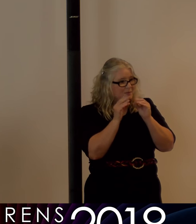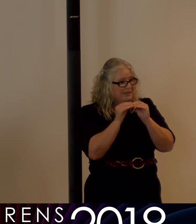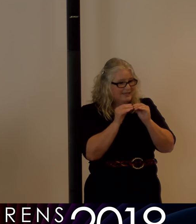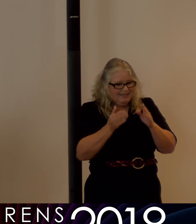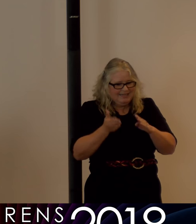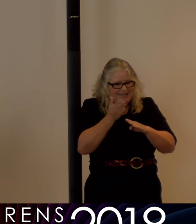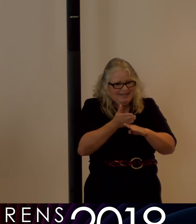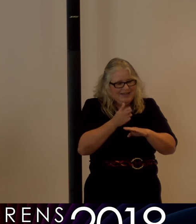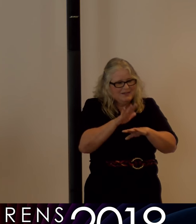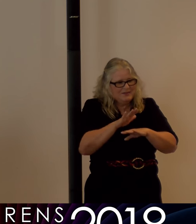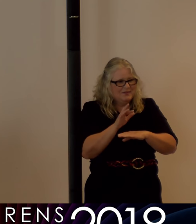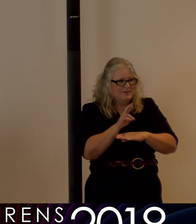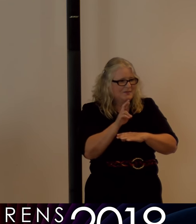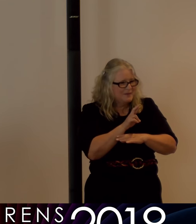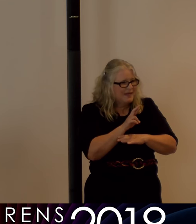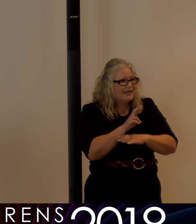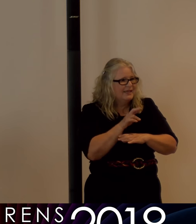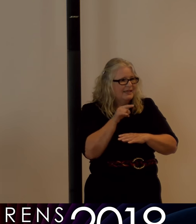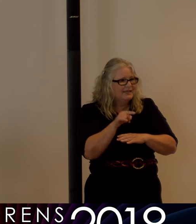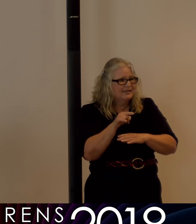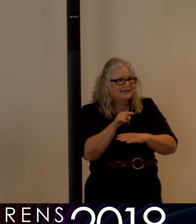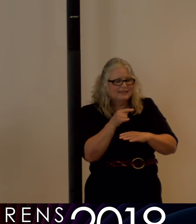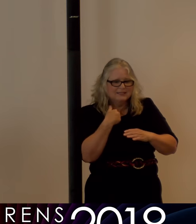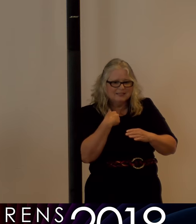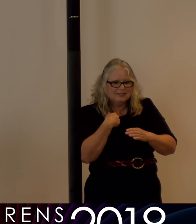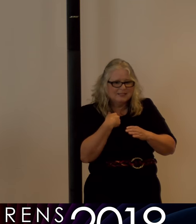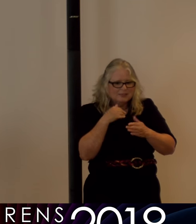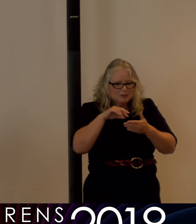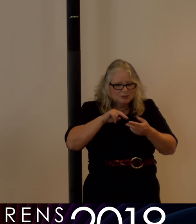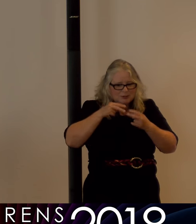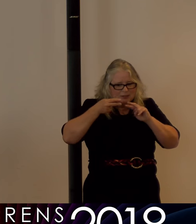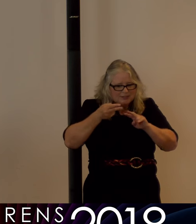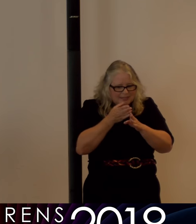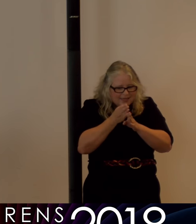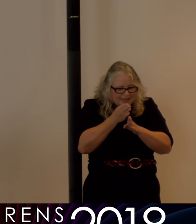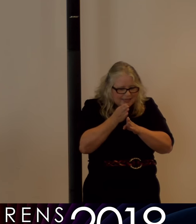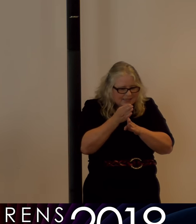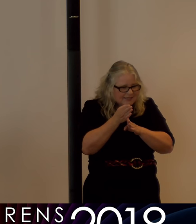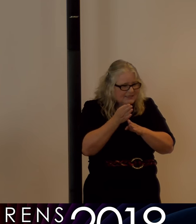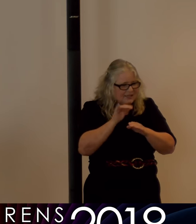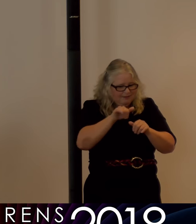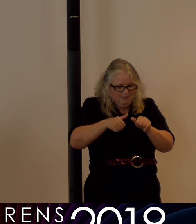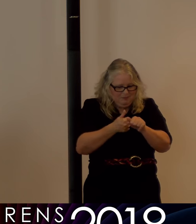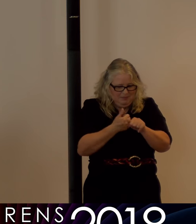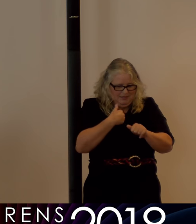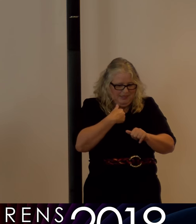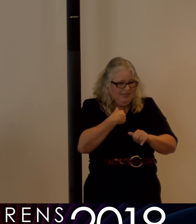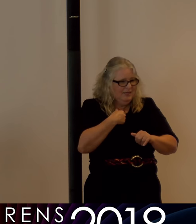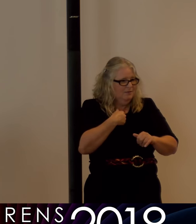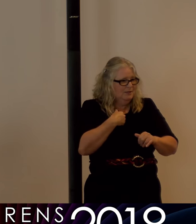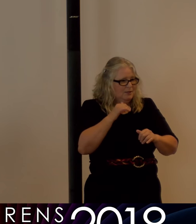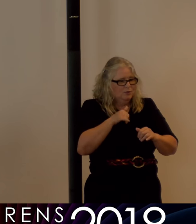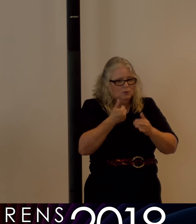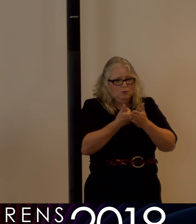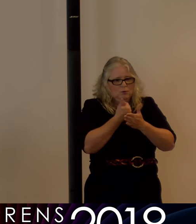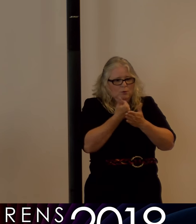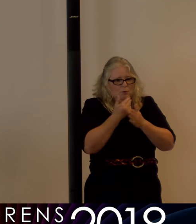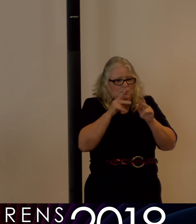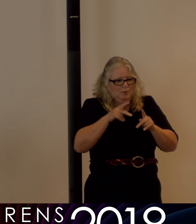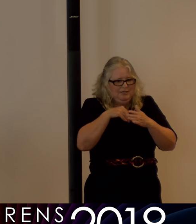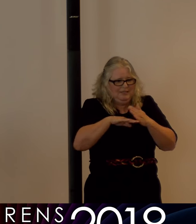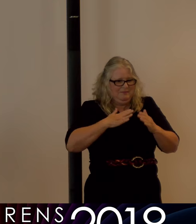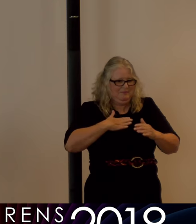on the right is Ford Hannum, a bioinformatics student. Elaine Ritter behind me is a new postdoc in my lab.